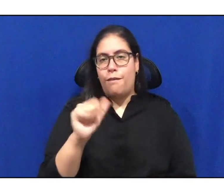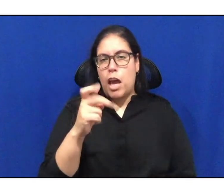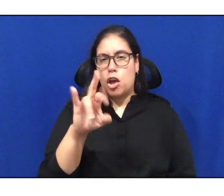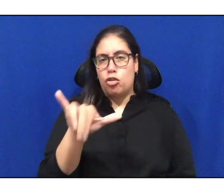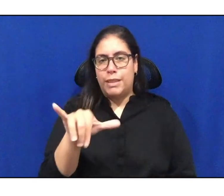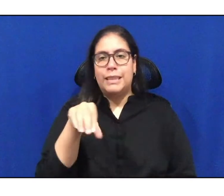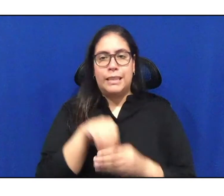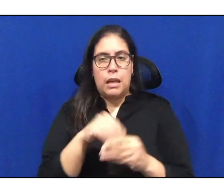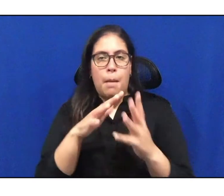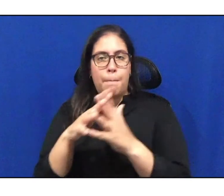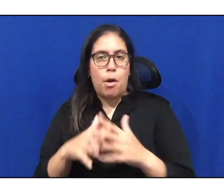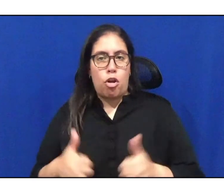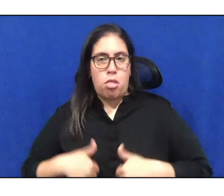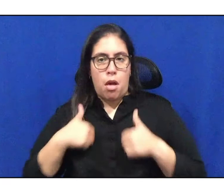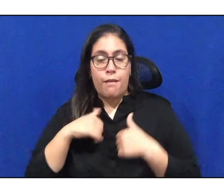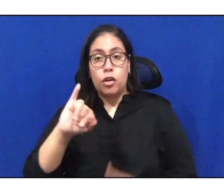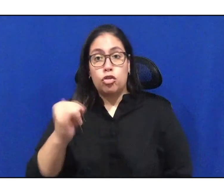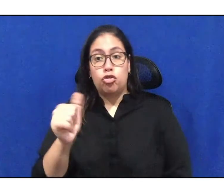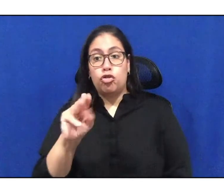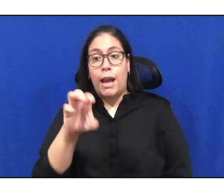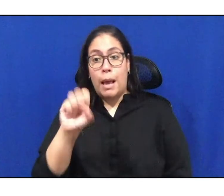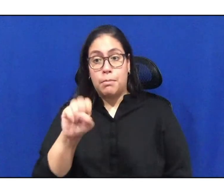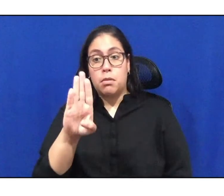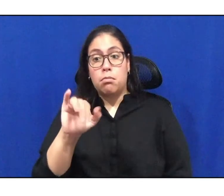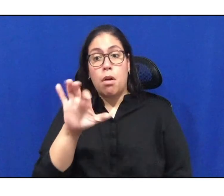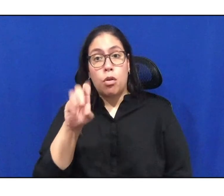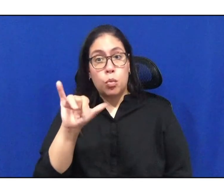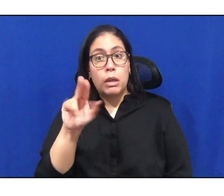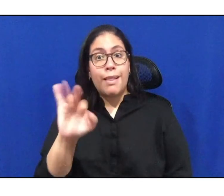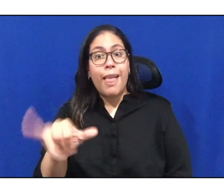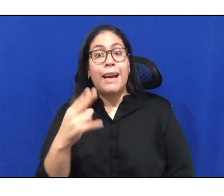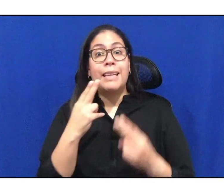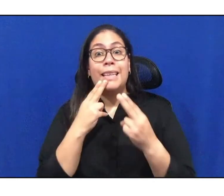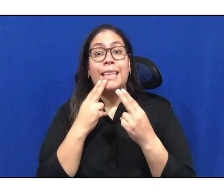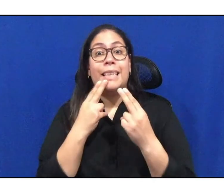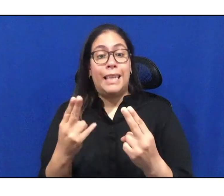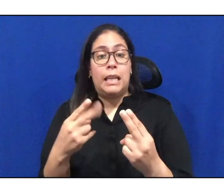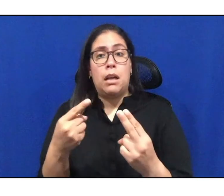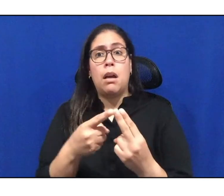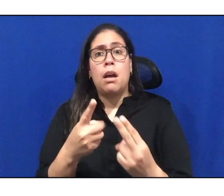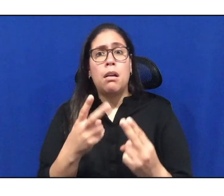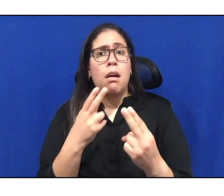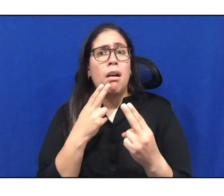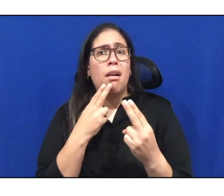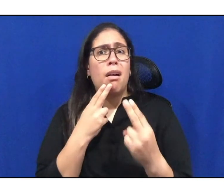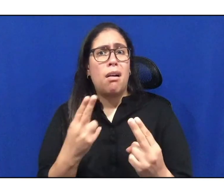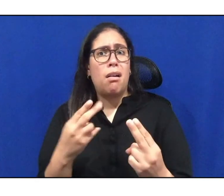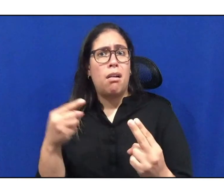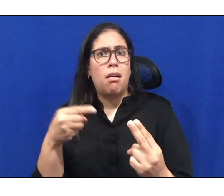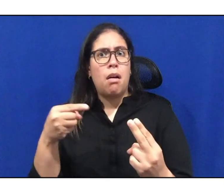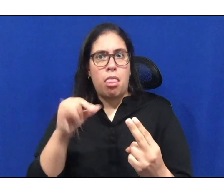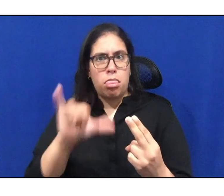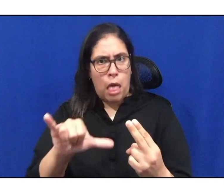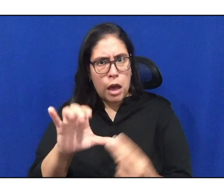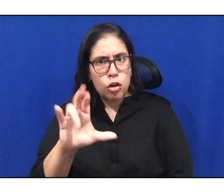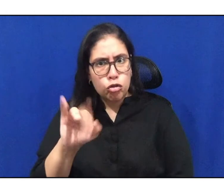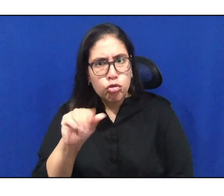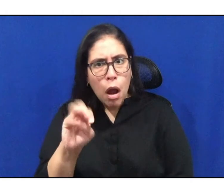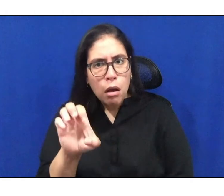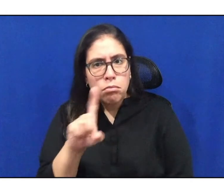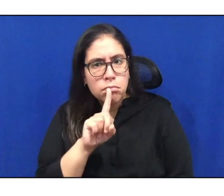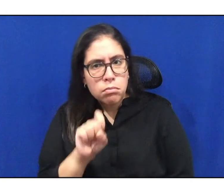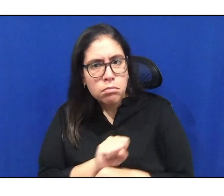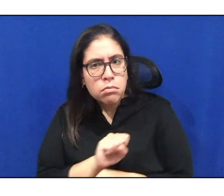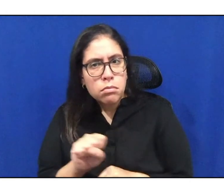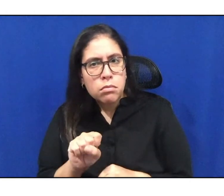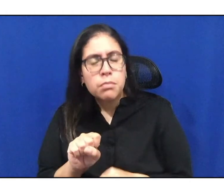said that innocence is the crime. Like this pretending innocence Mm. is the actual crime. And I can grab it in